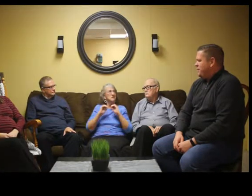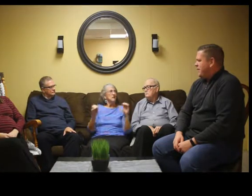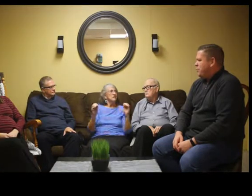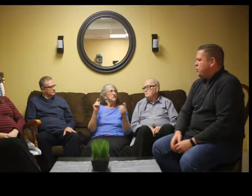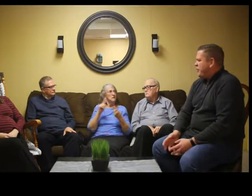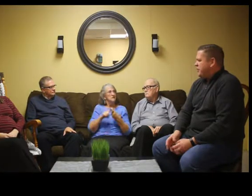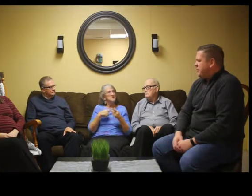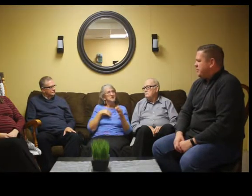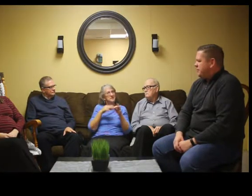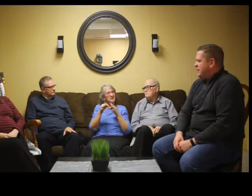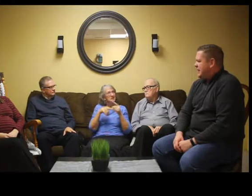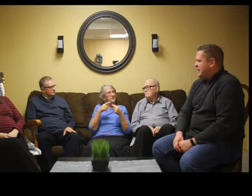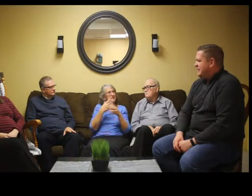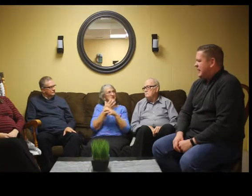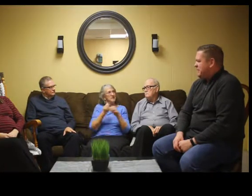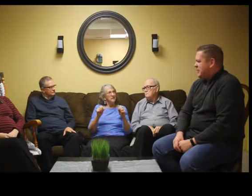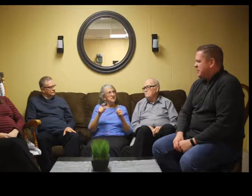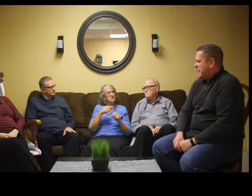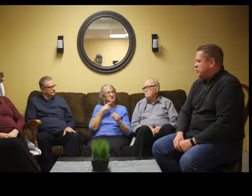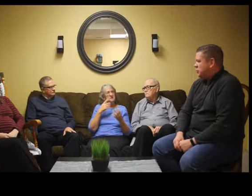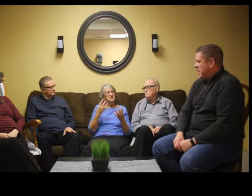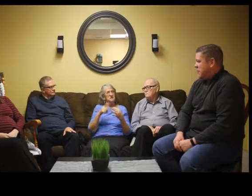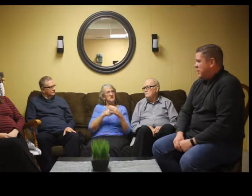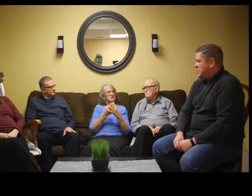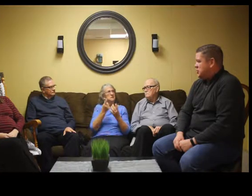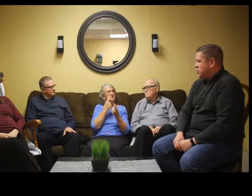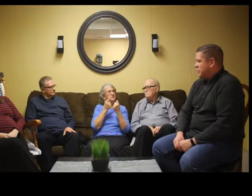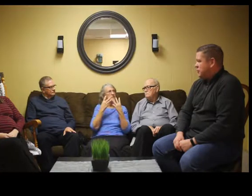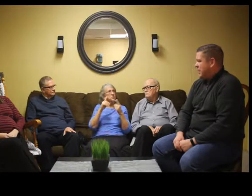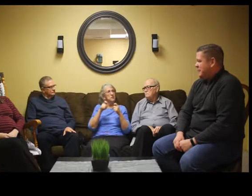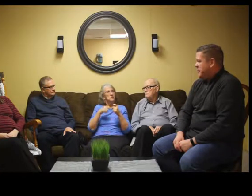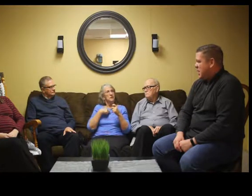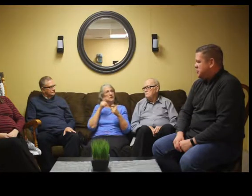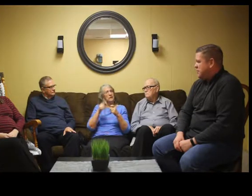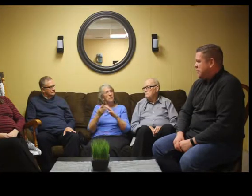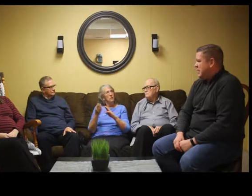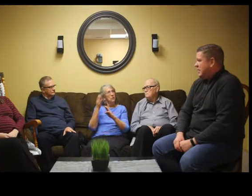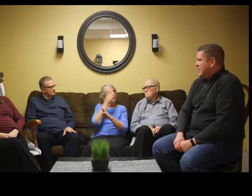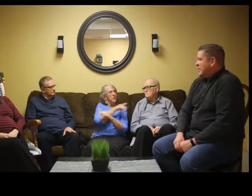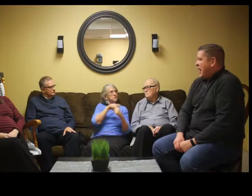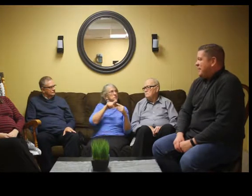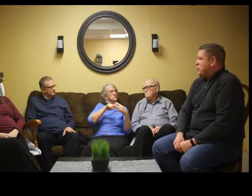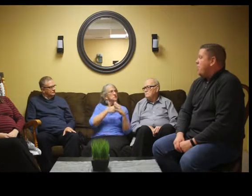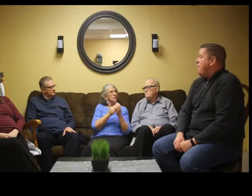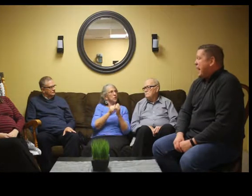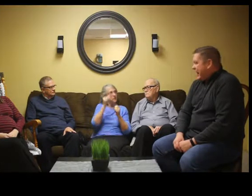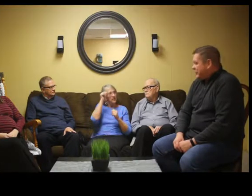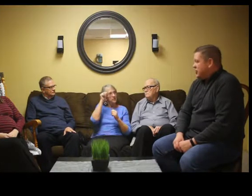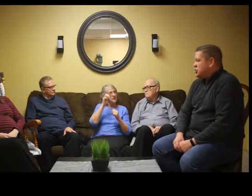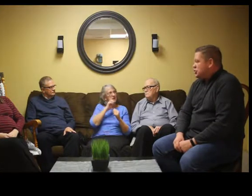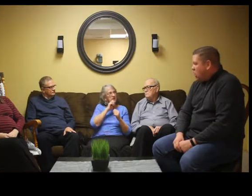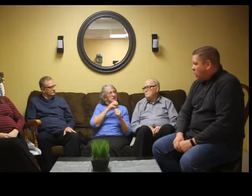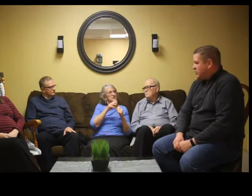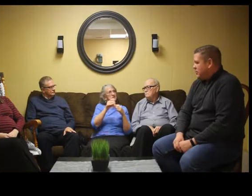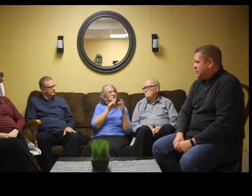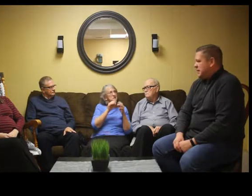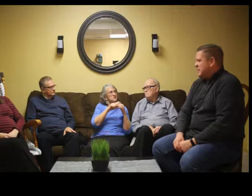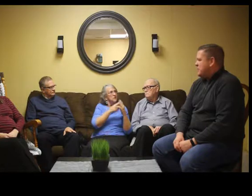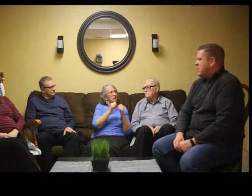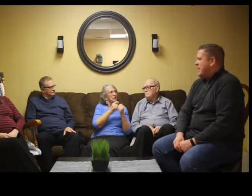they know nothing from beginning to end about the Bible. So when I witness to them and try to give them the gospel, I have to go back to the start. Sometimes I have to talk about